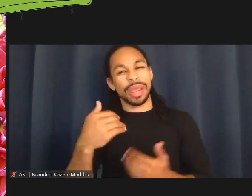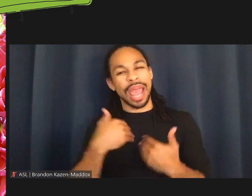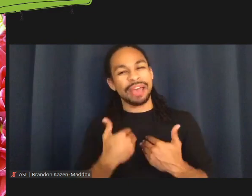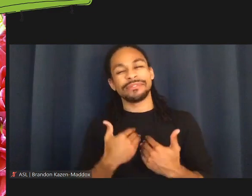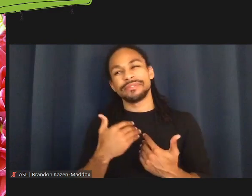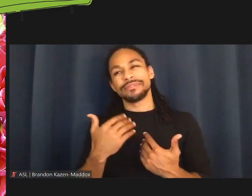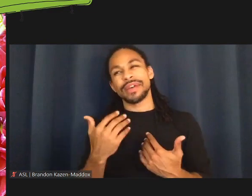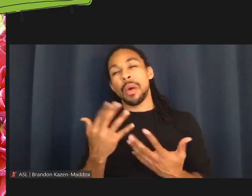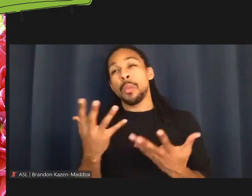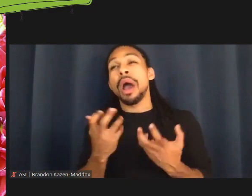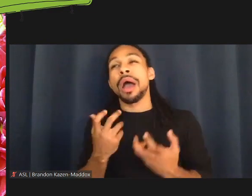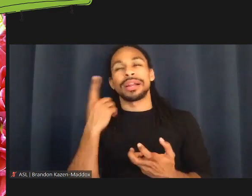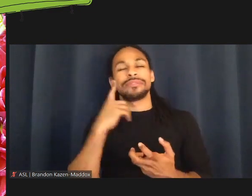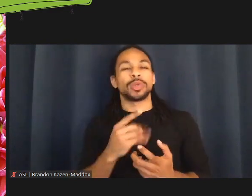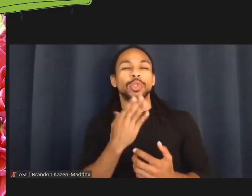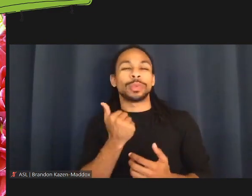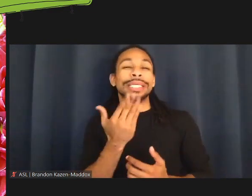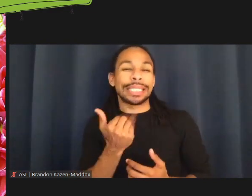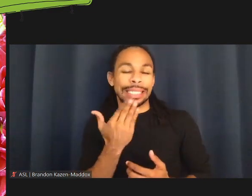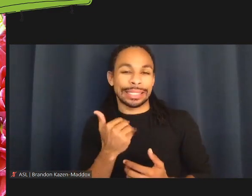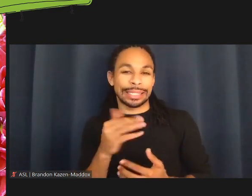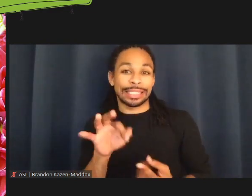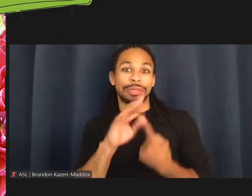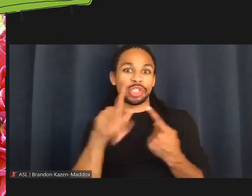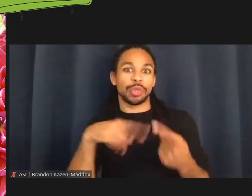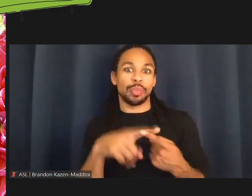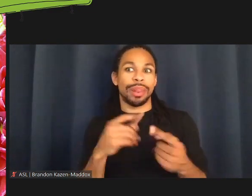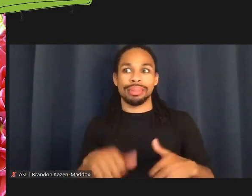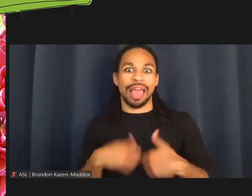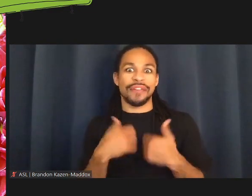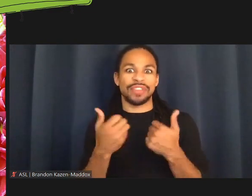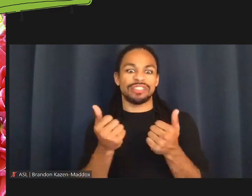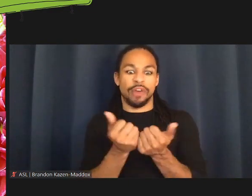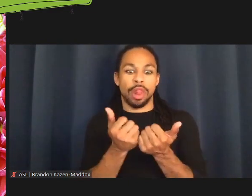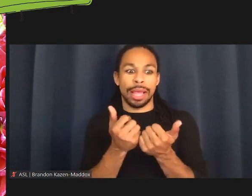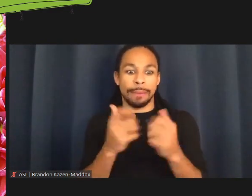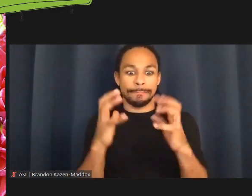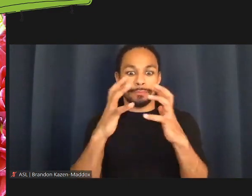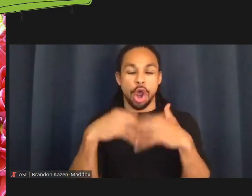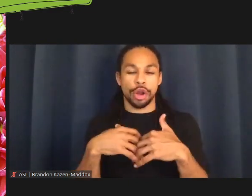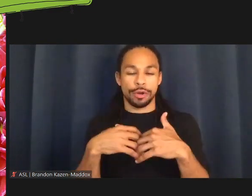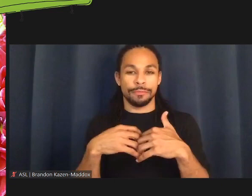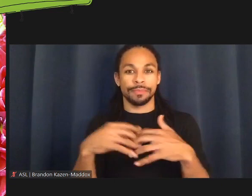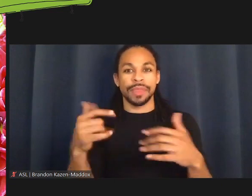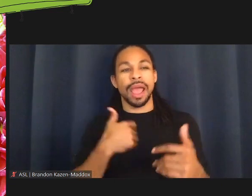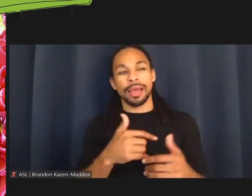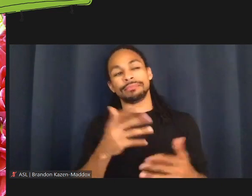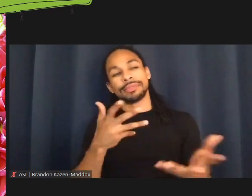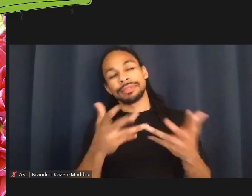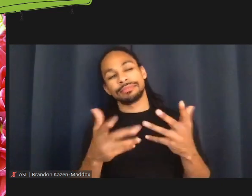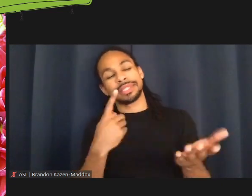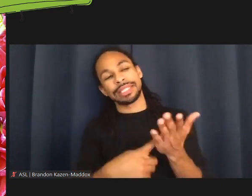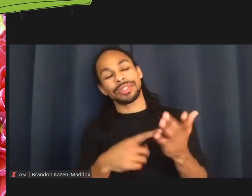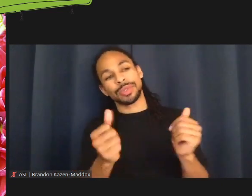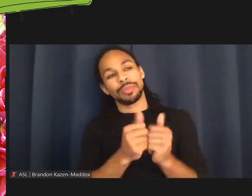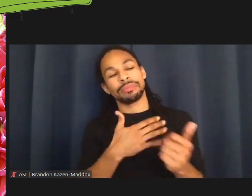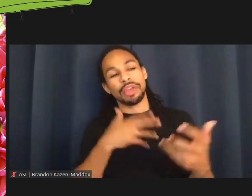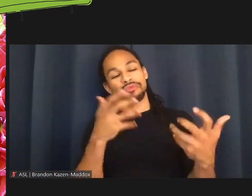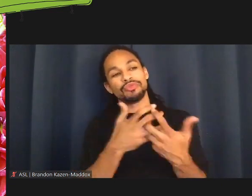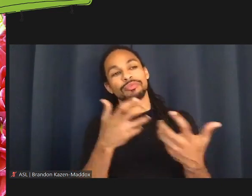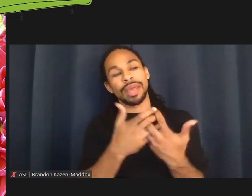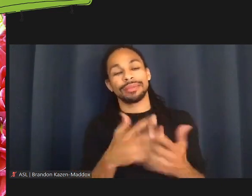apart. I find myself with roommate discussing shortages, using 3 squares or less of toilet paper per